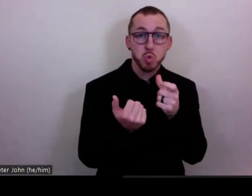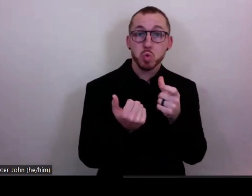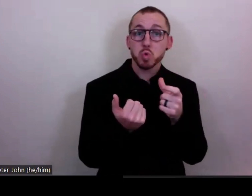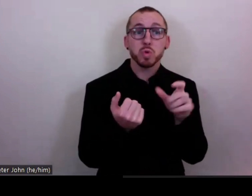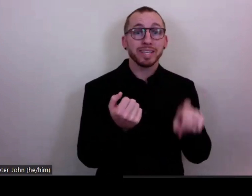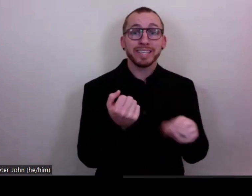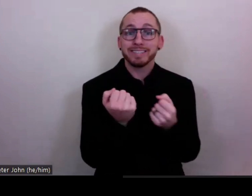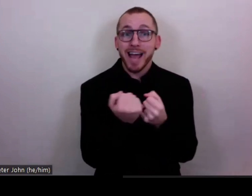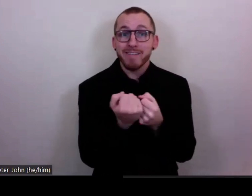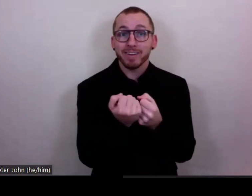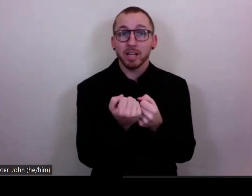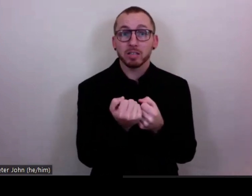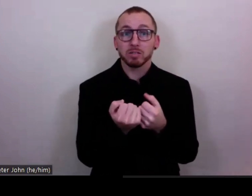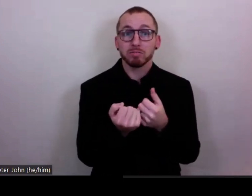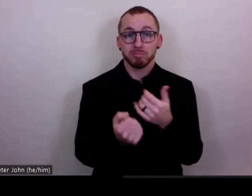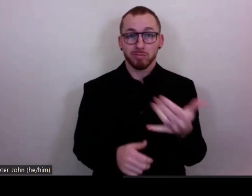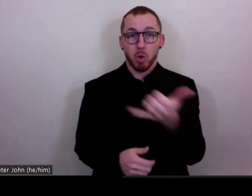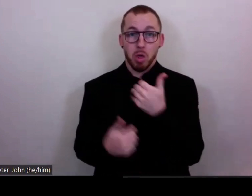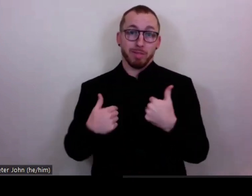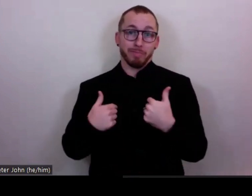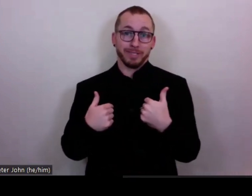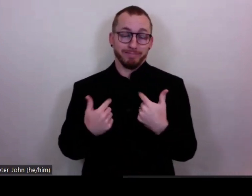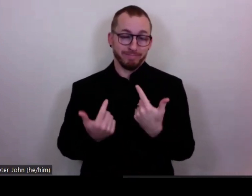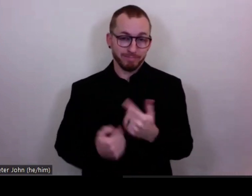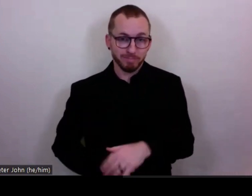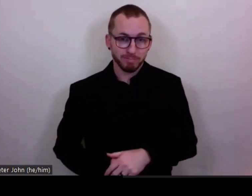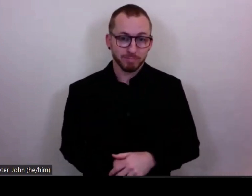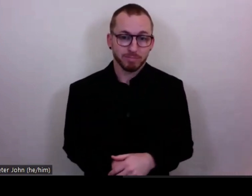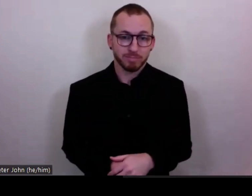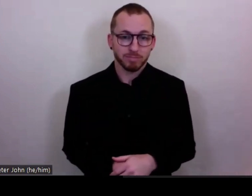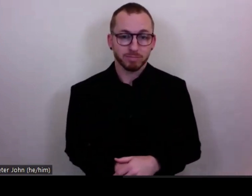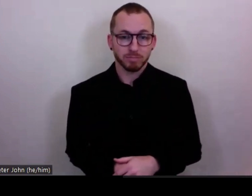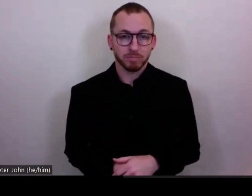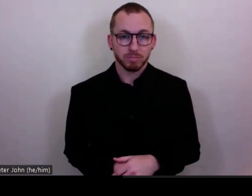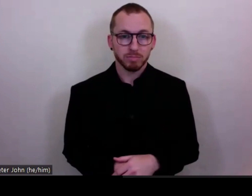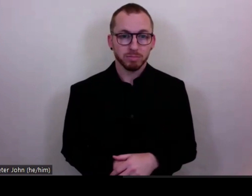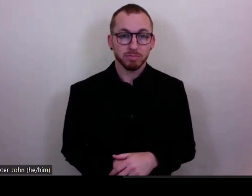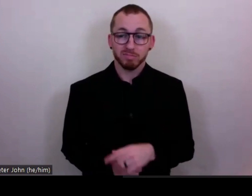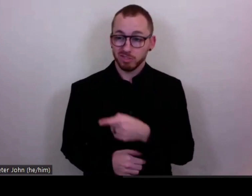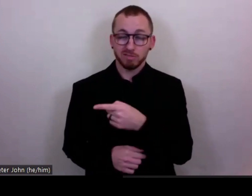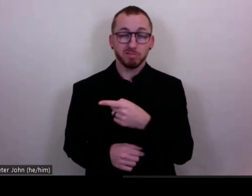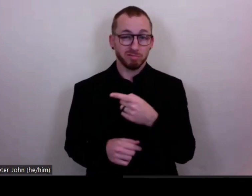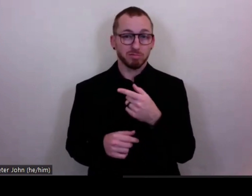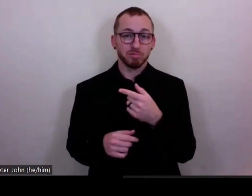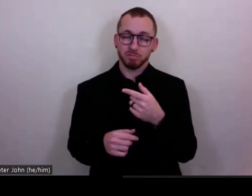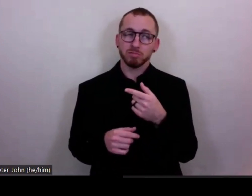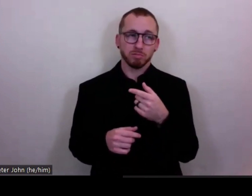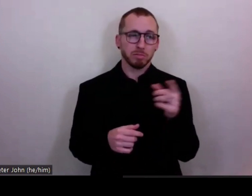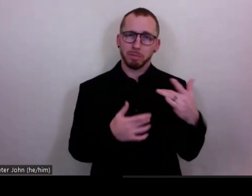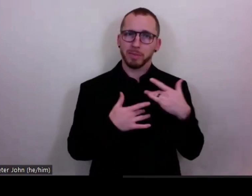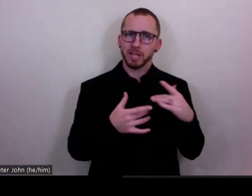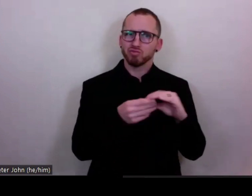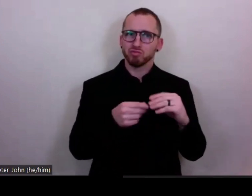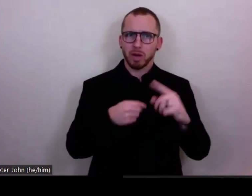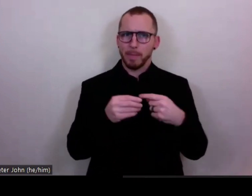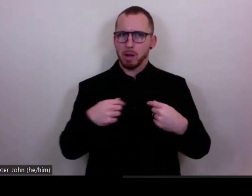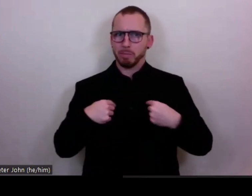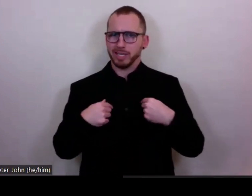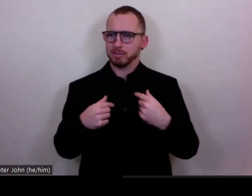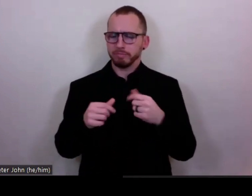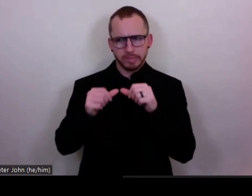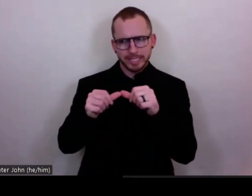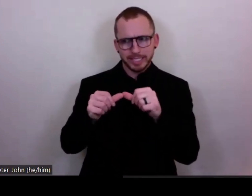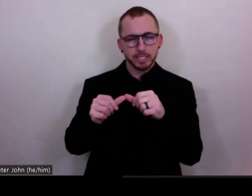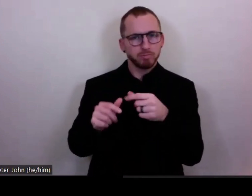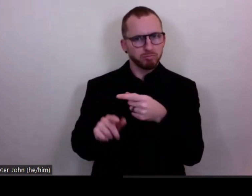and she's not going to give an inch. She's going to keep on going and advocating. And that's, I guess, the message I want to